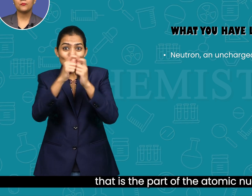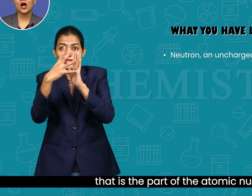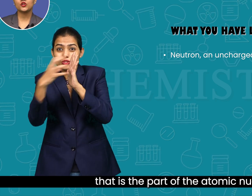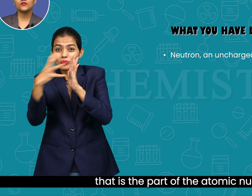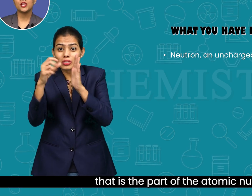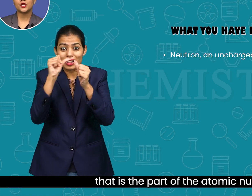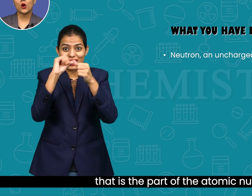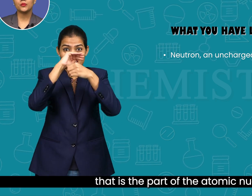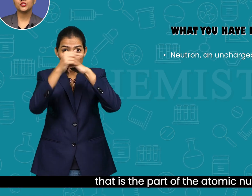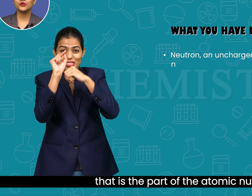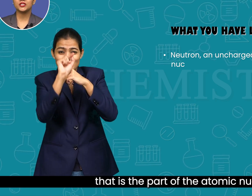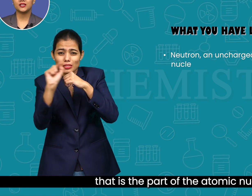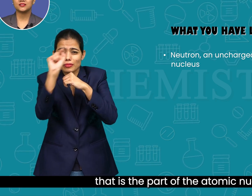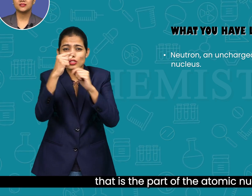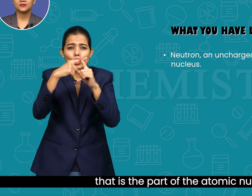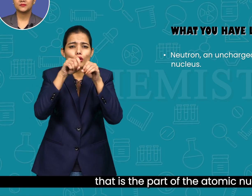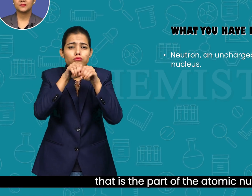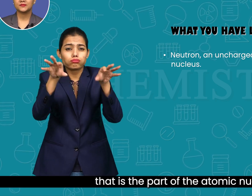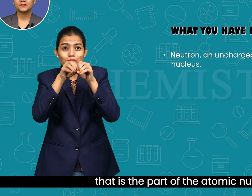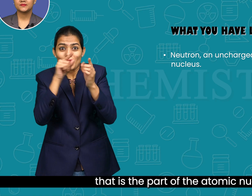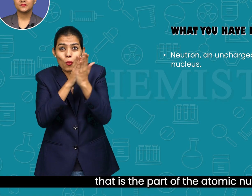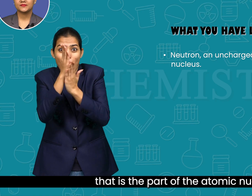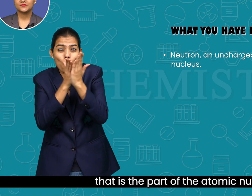is the part of the atomic nucleus.